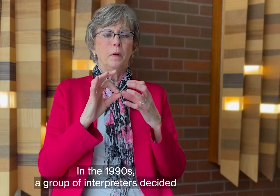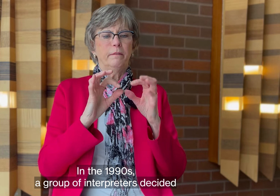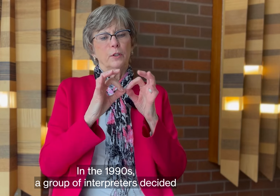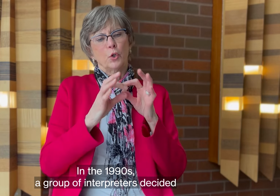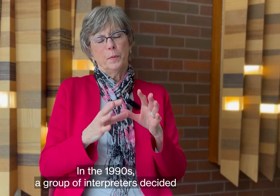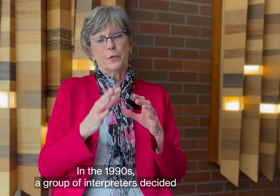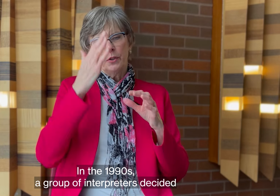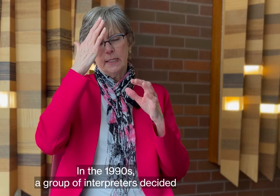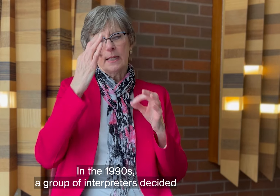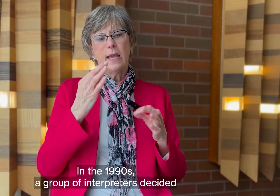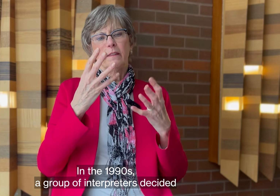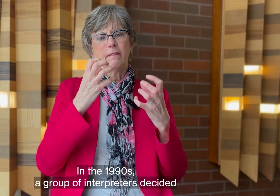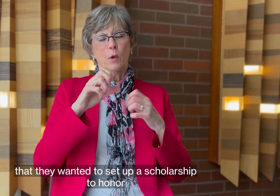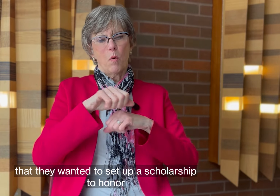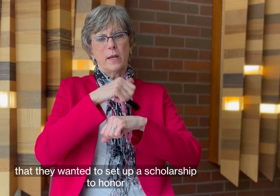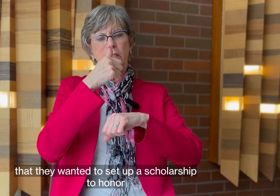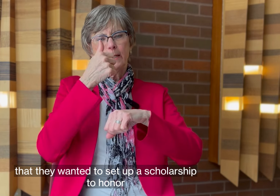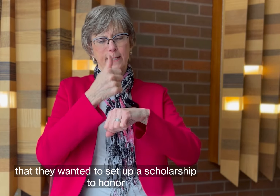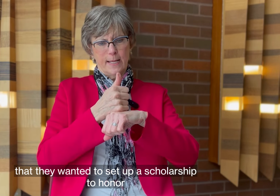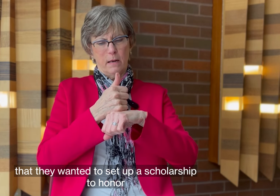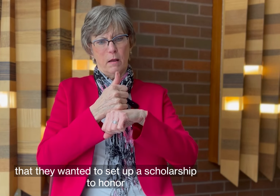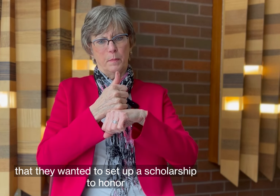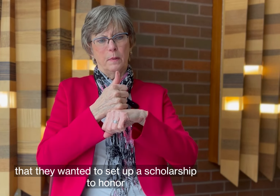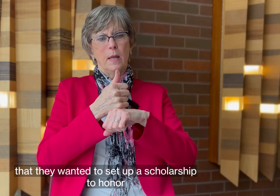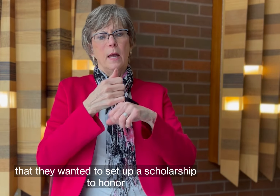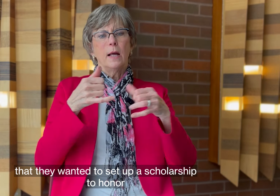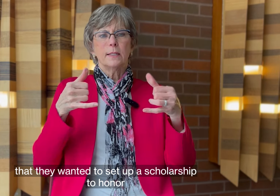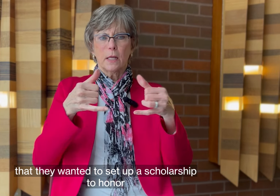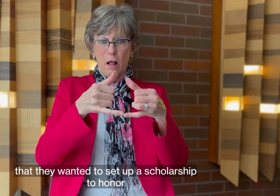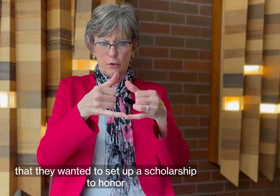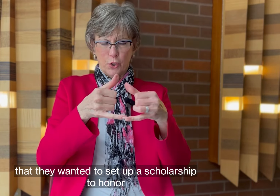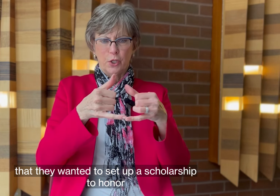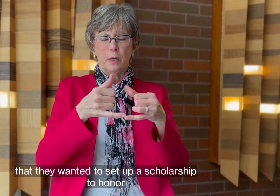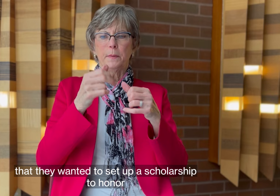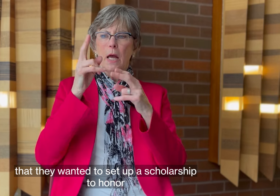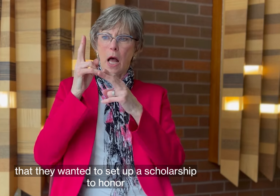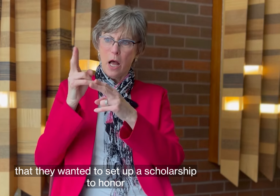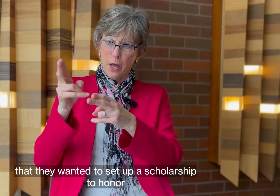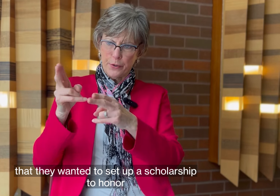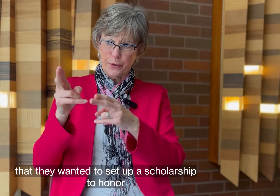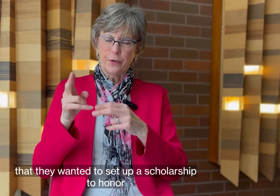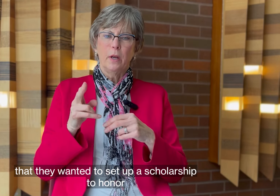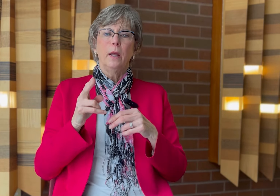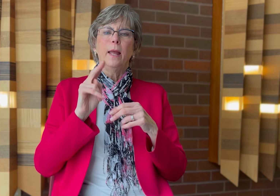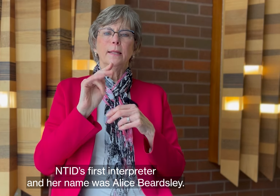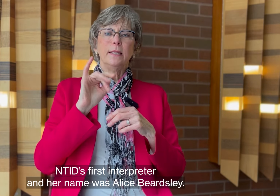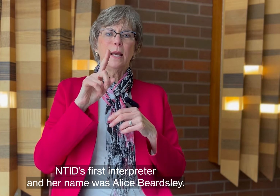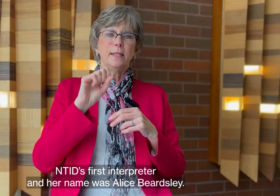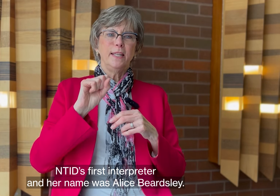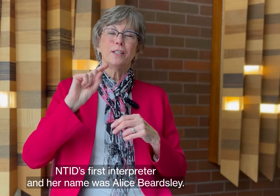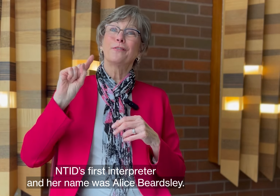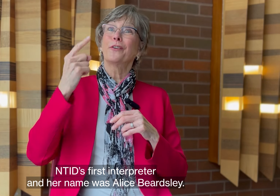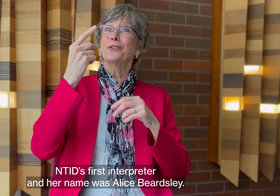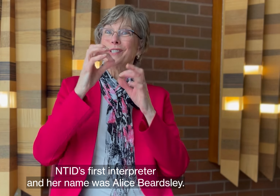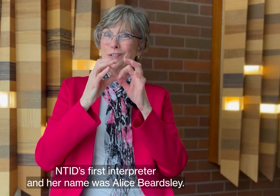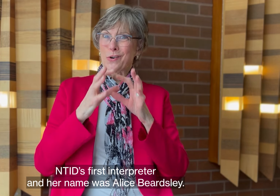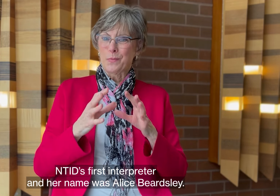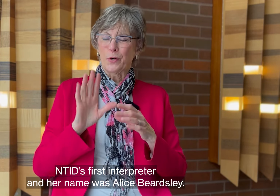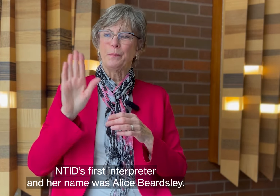of interpreters decided that they wanted to set up a scholarship to honor NTID's first interpreter, and